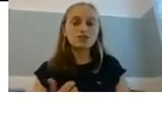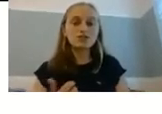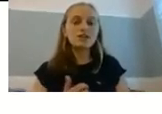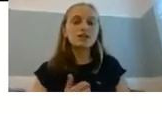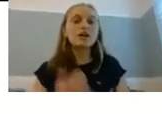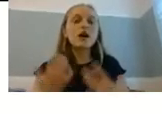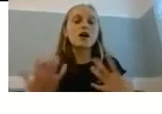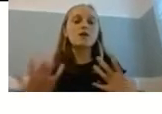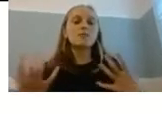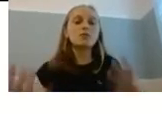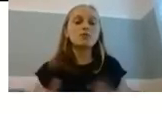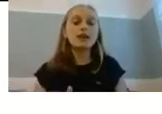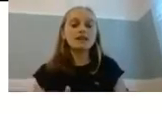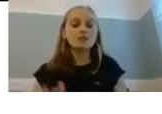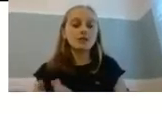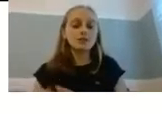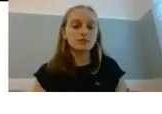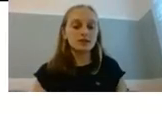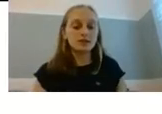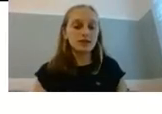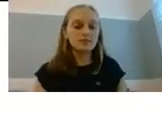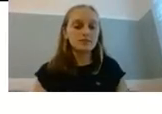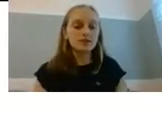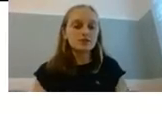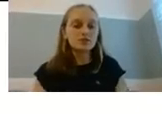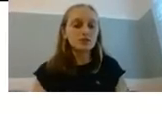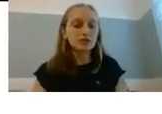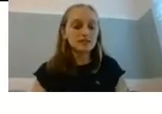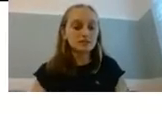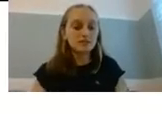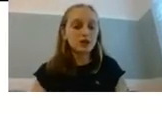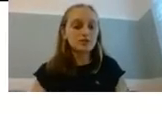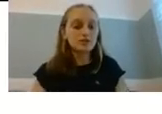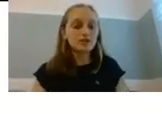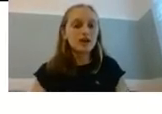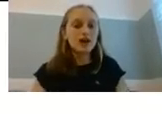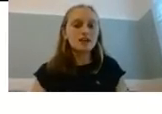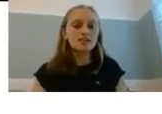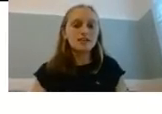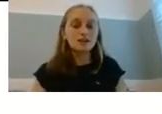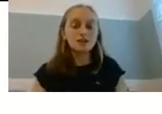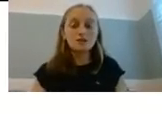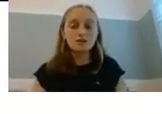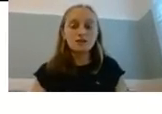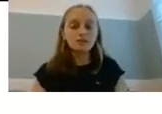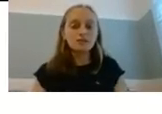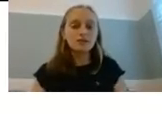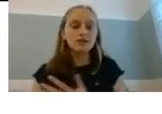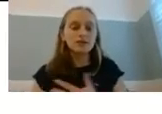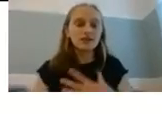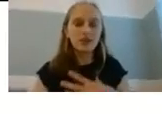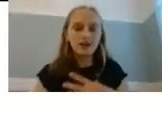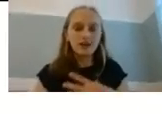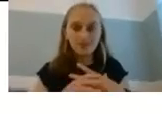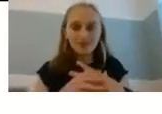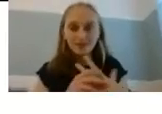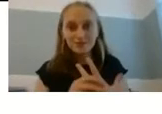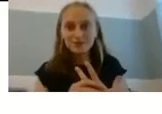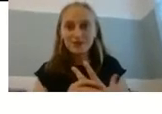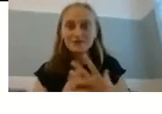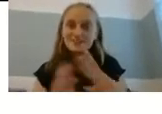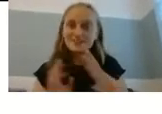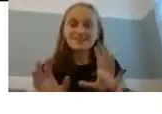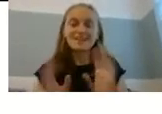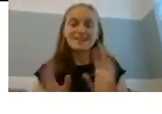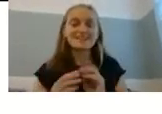deaf teacher there who he asked to come to America. So he accepted the offer and they came to America and their